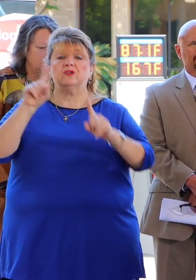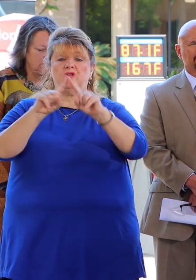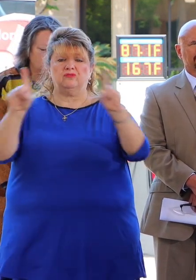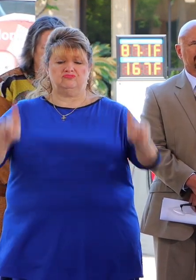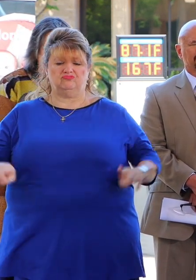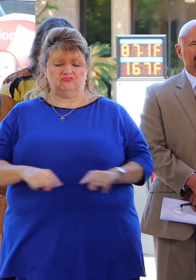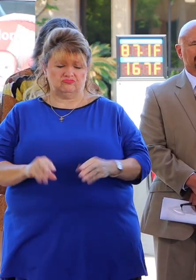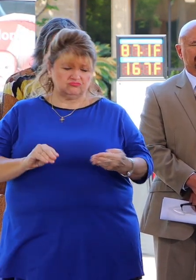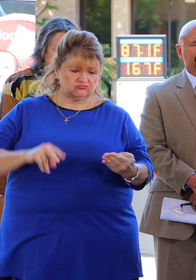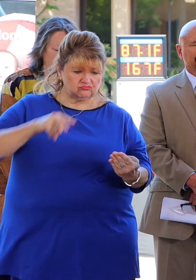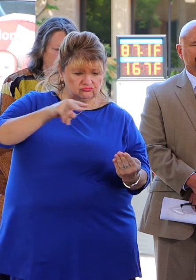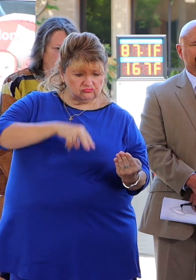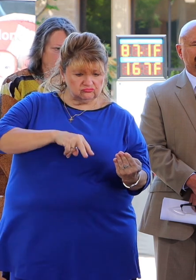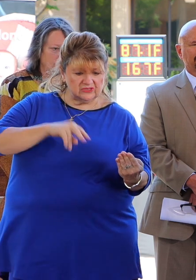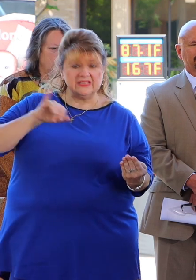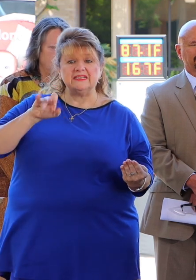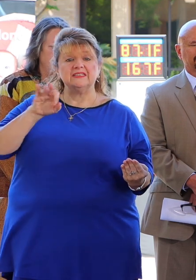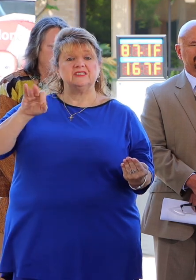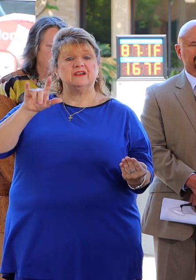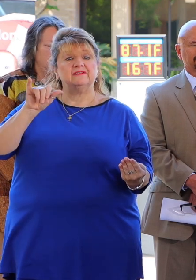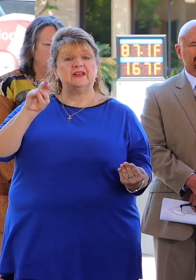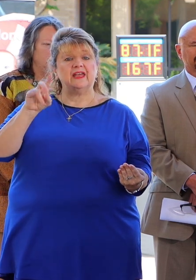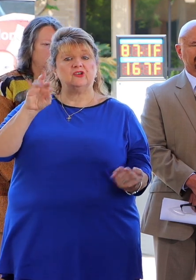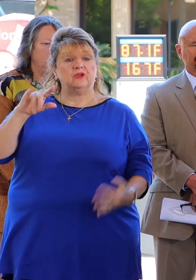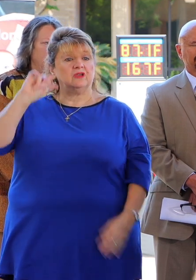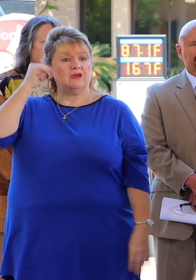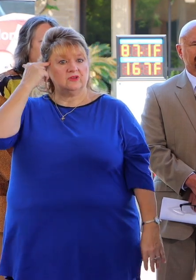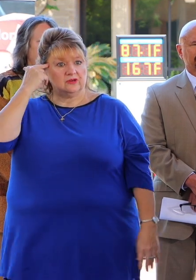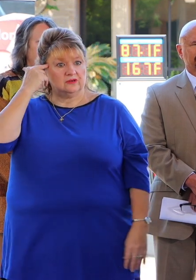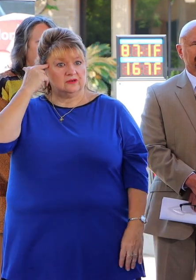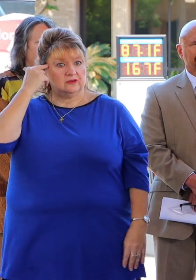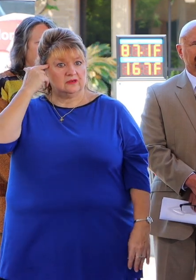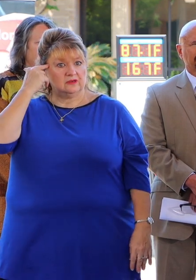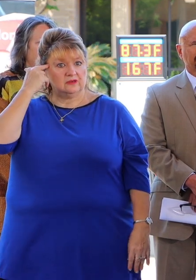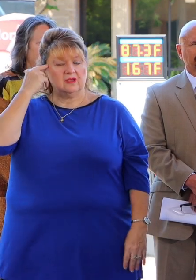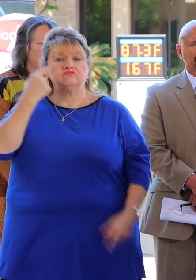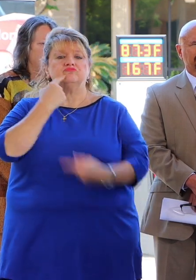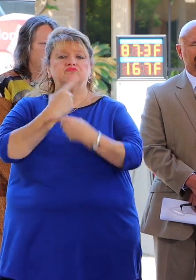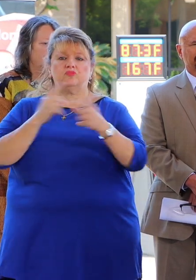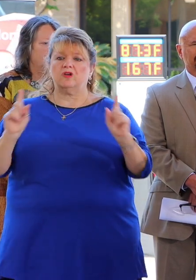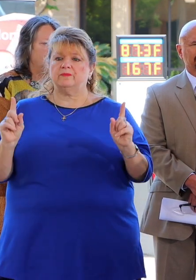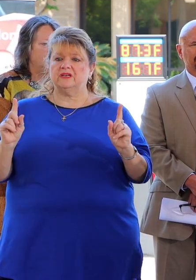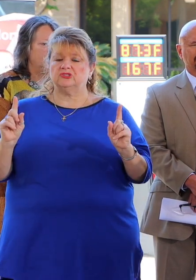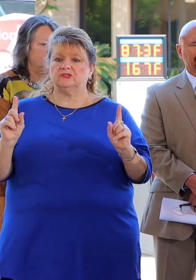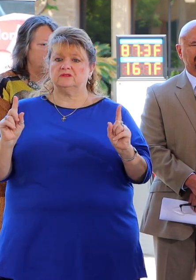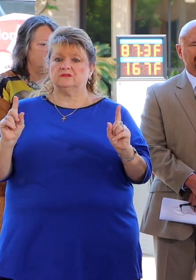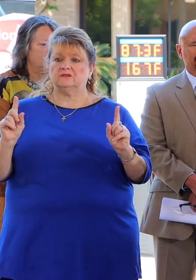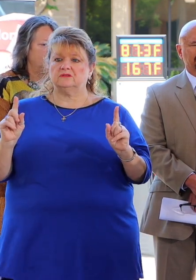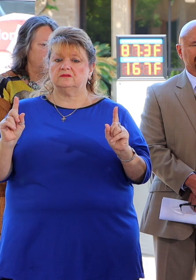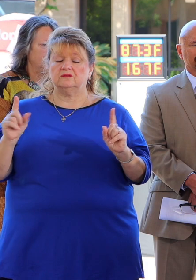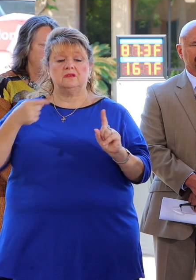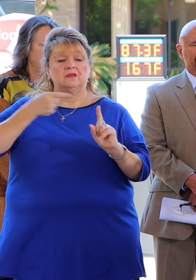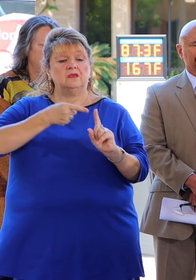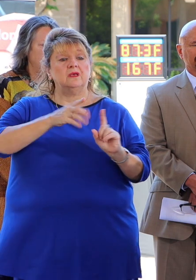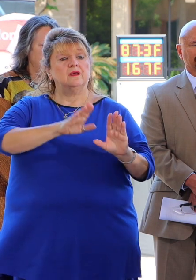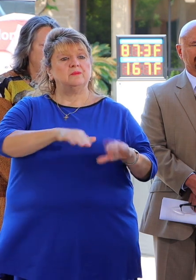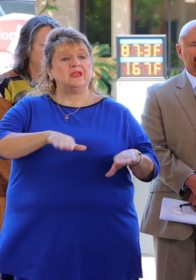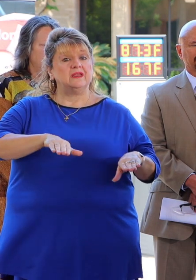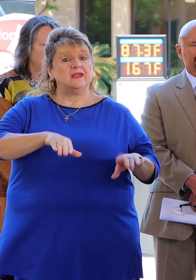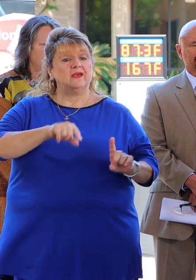reads, Jeff Landry, Governor, proclamation, whereas